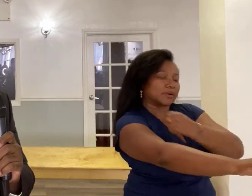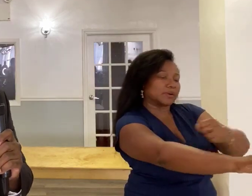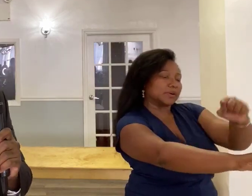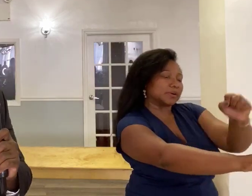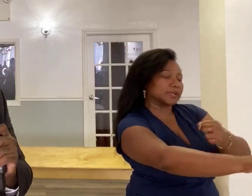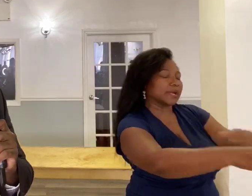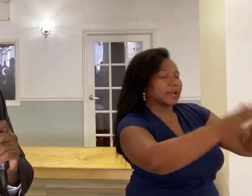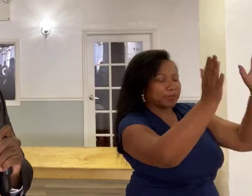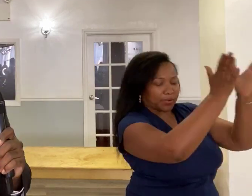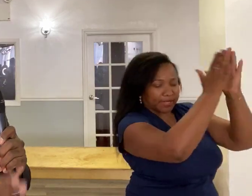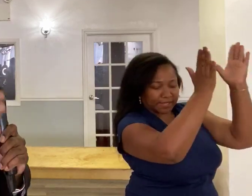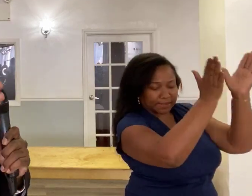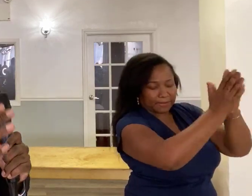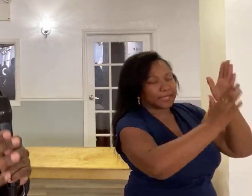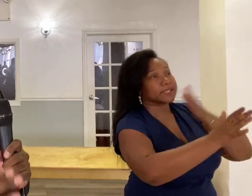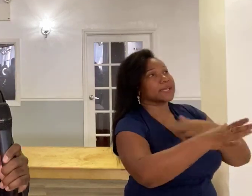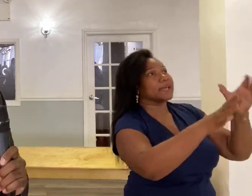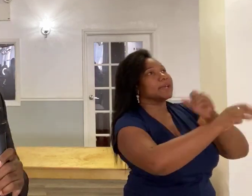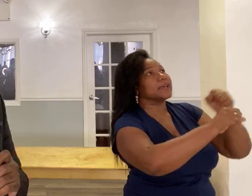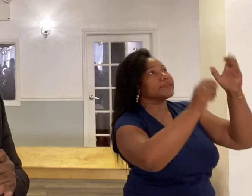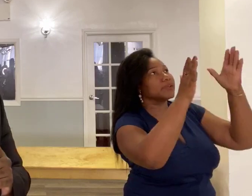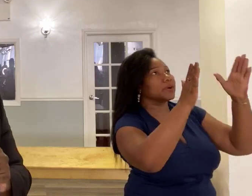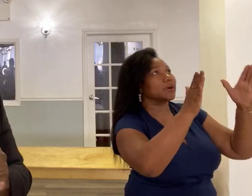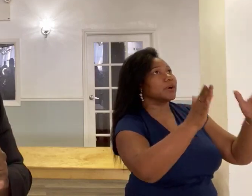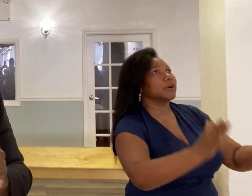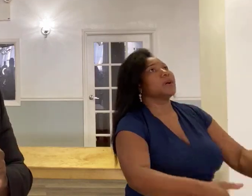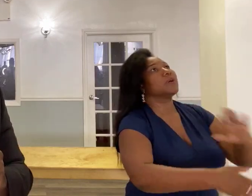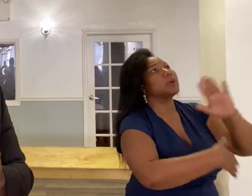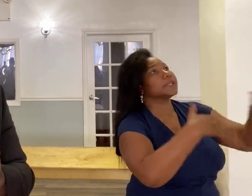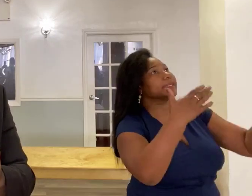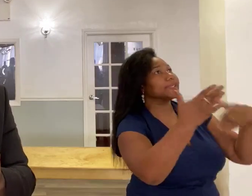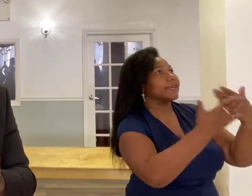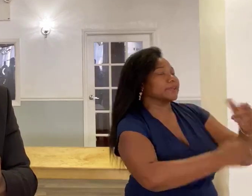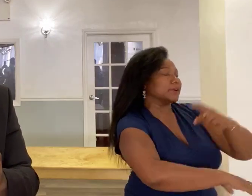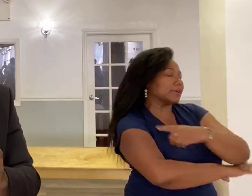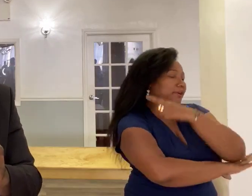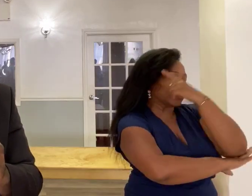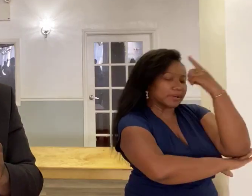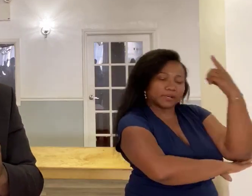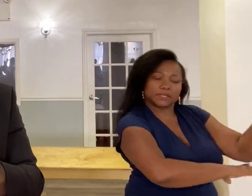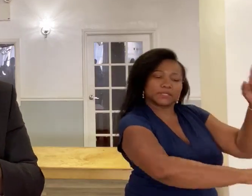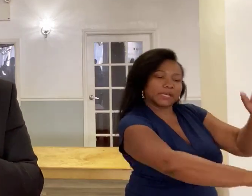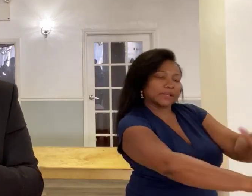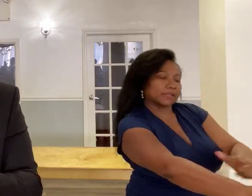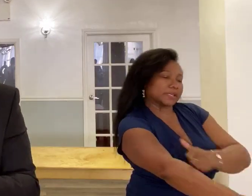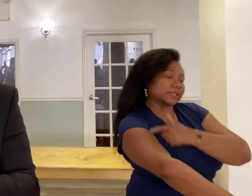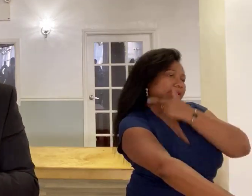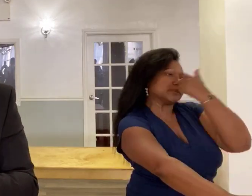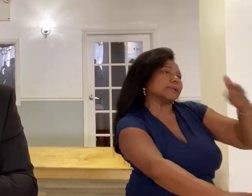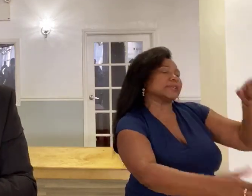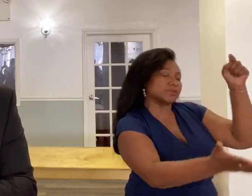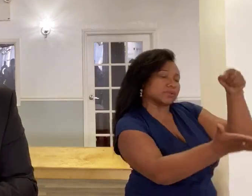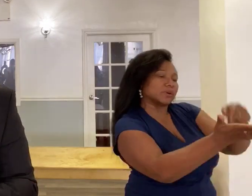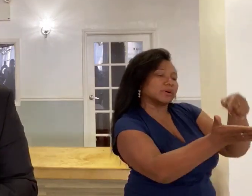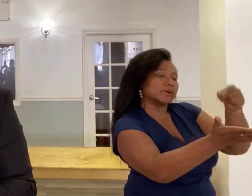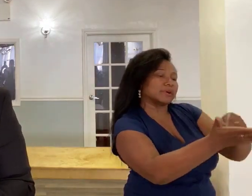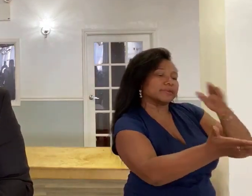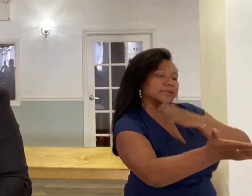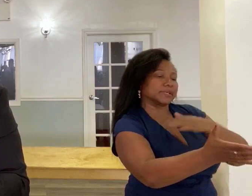my song, praising my Savior all the day long. This is